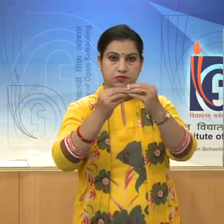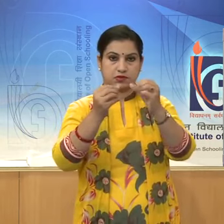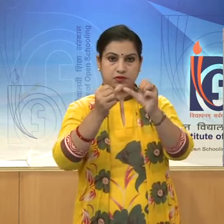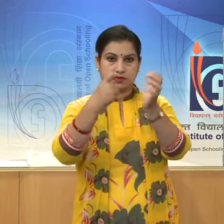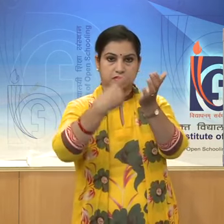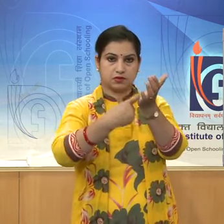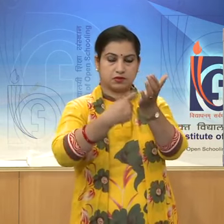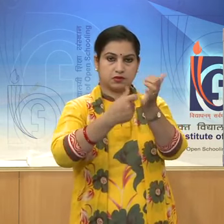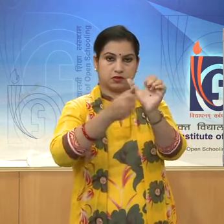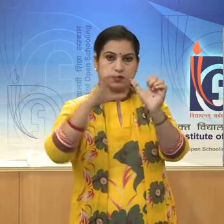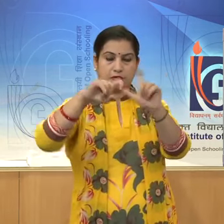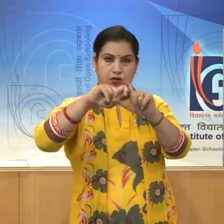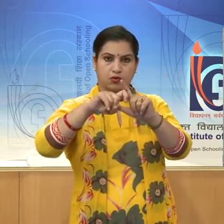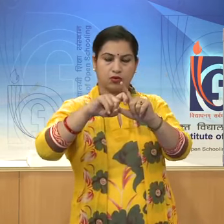Baroque period.